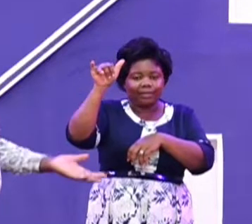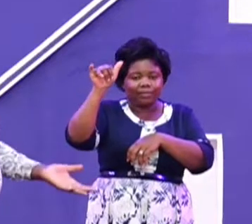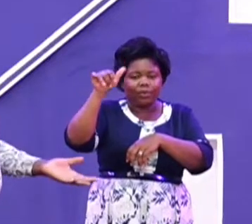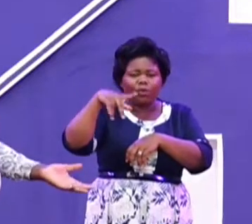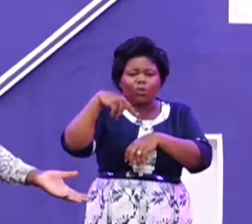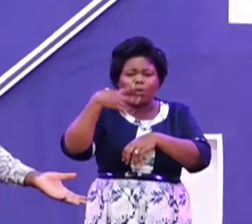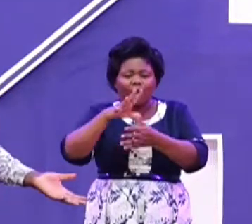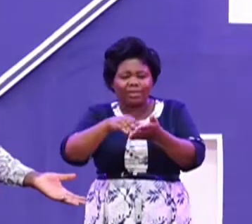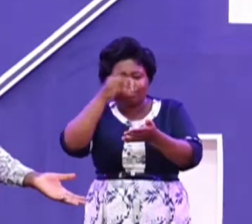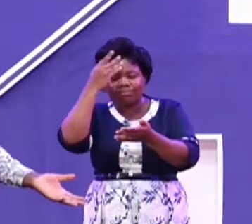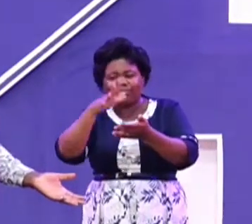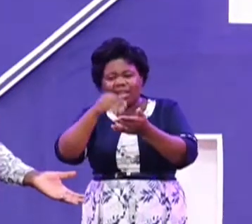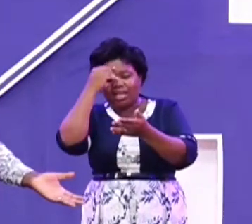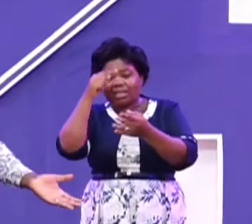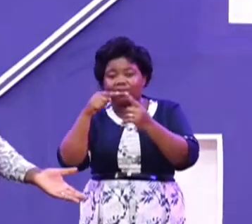up to masters,